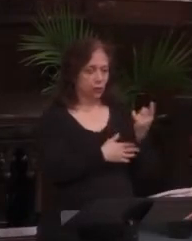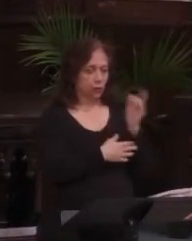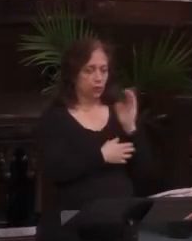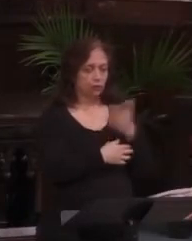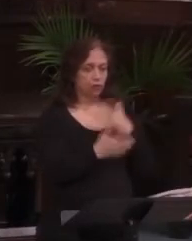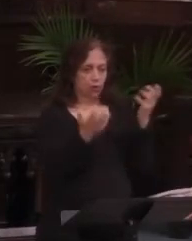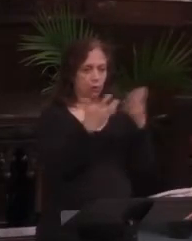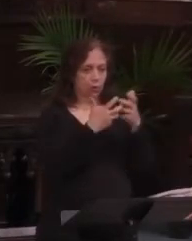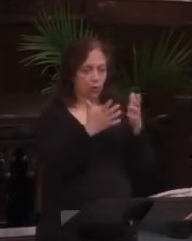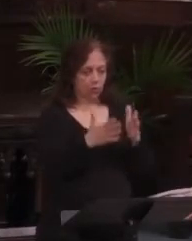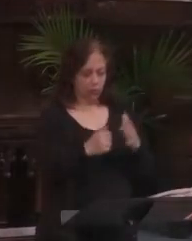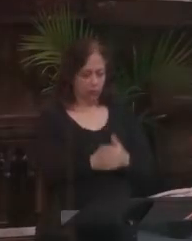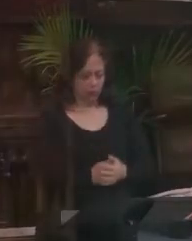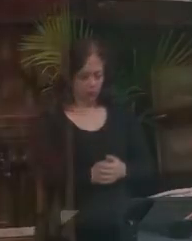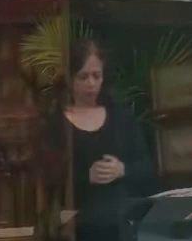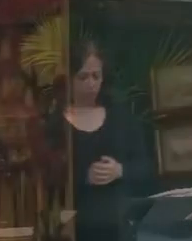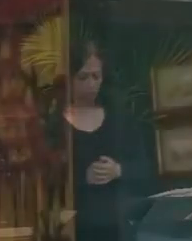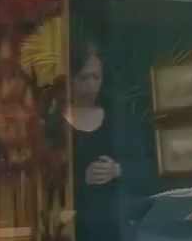amazing partnerships.